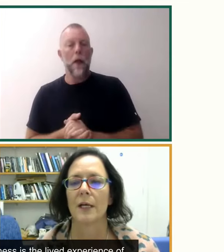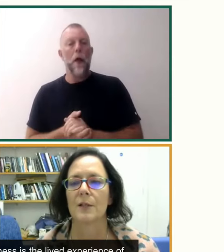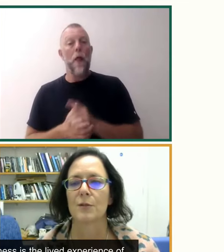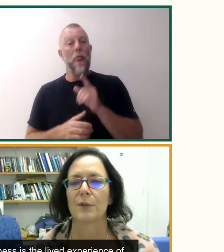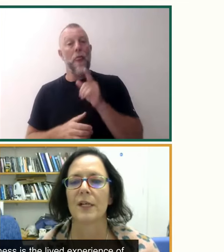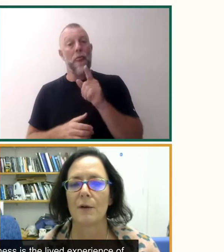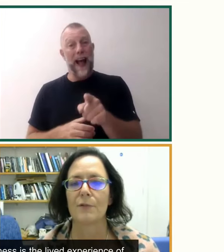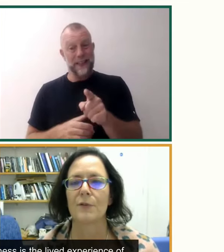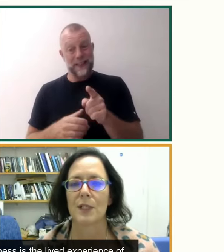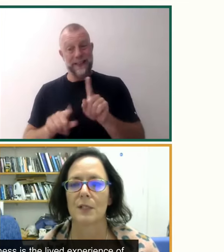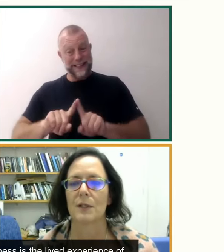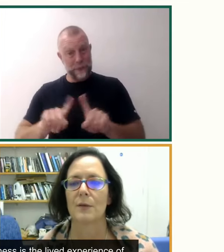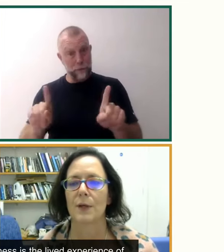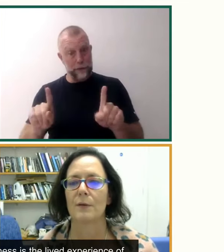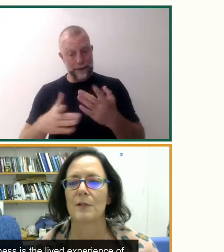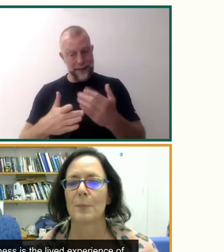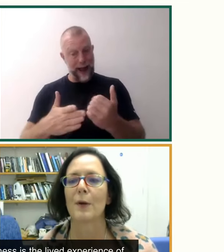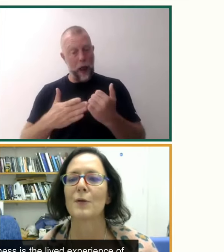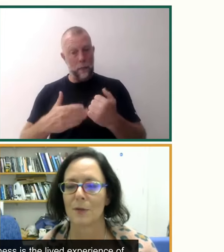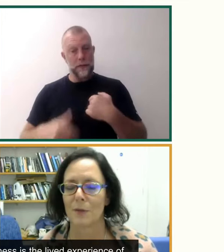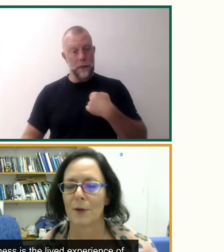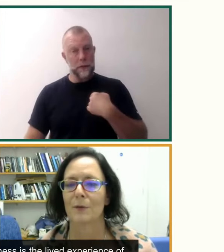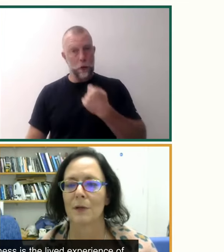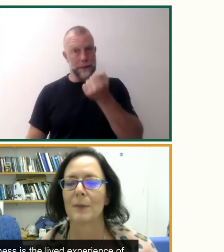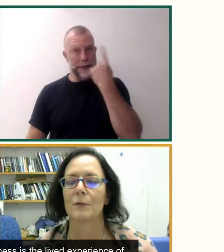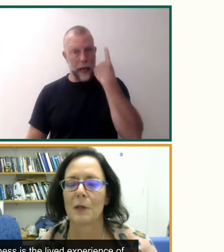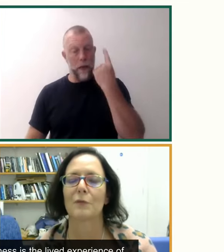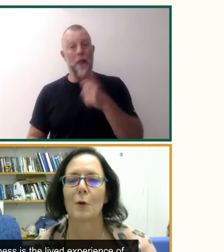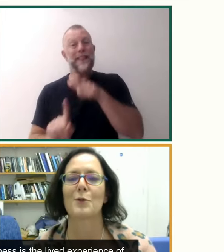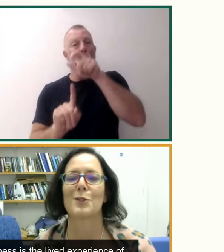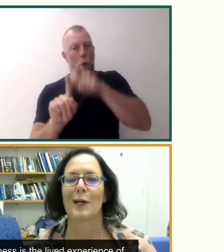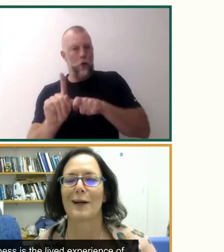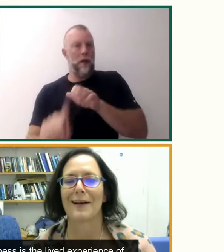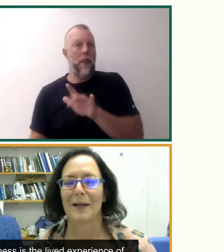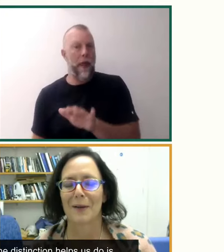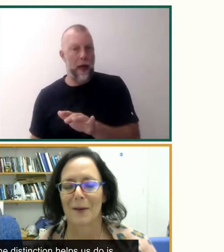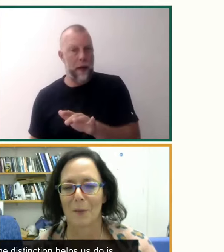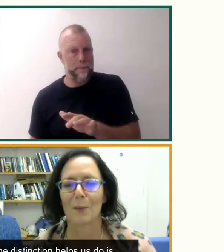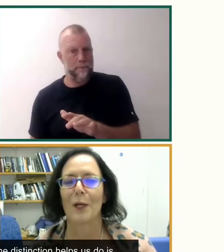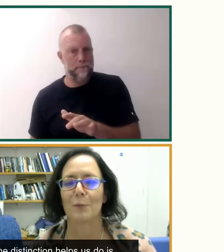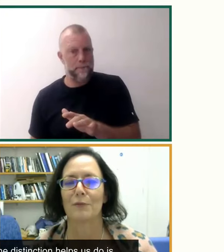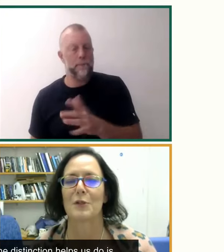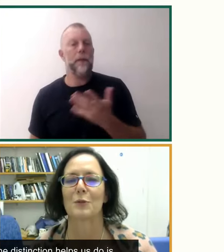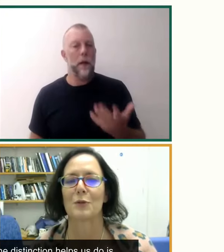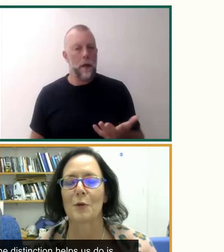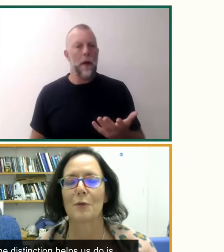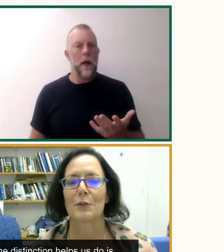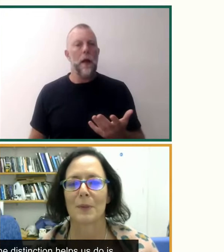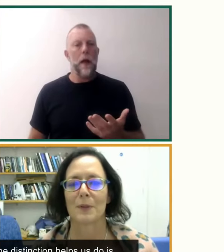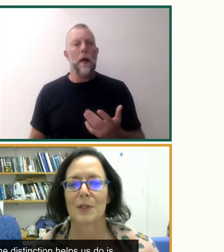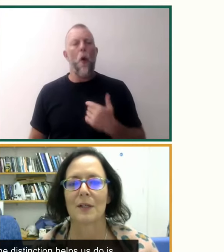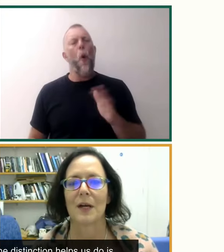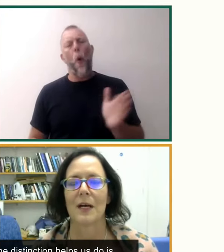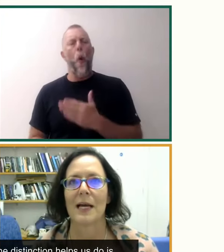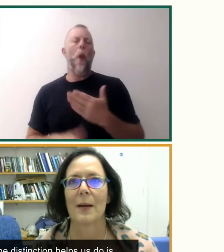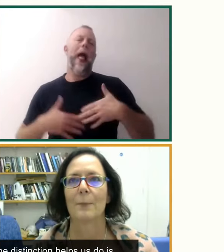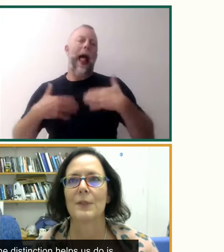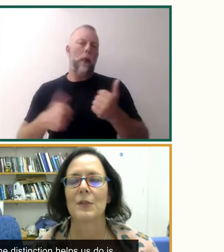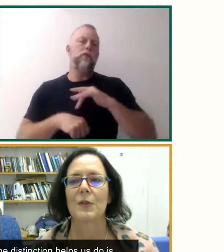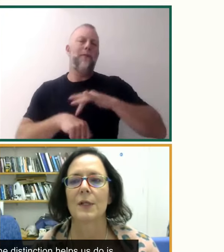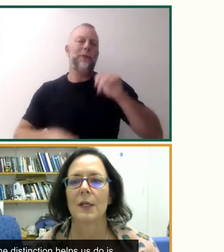do is recover the sense that there is a person there. I mean, of course, all health professionals know there is a